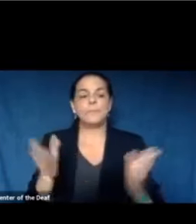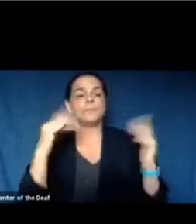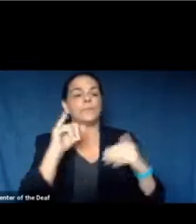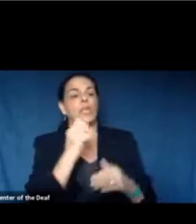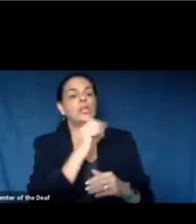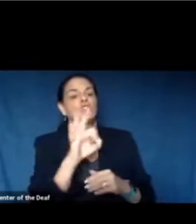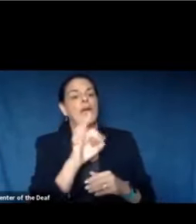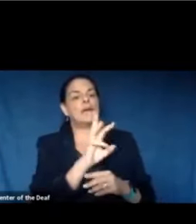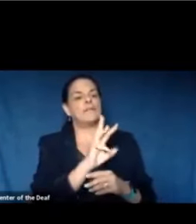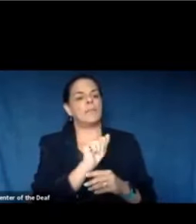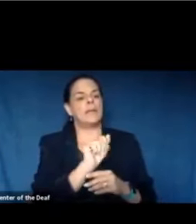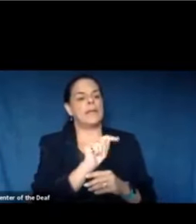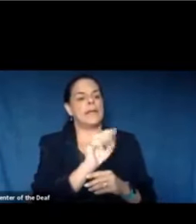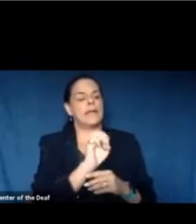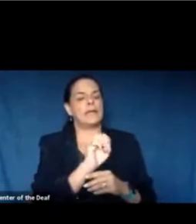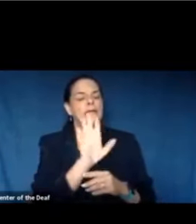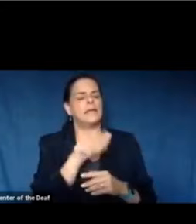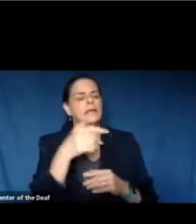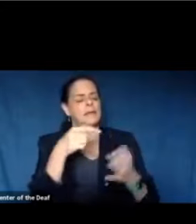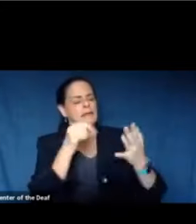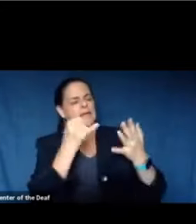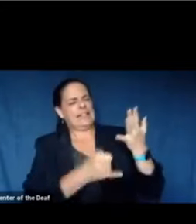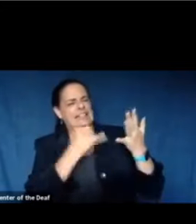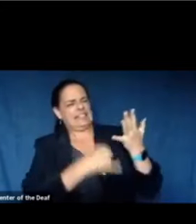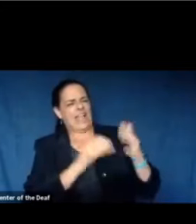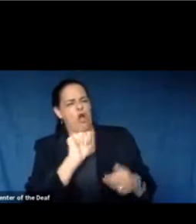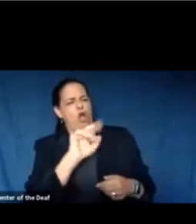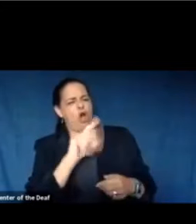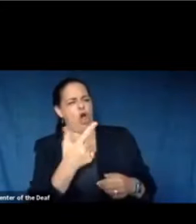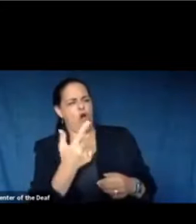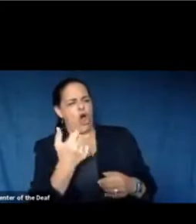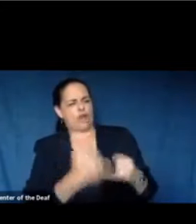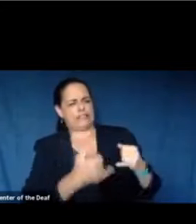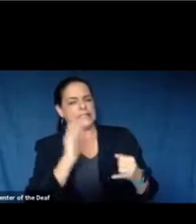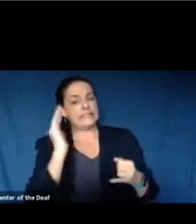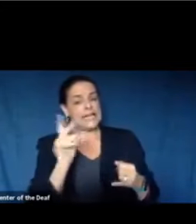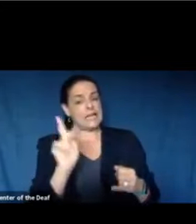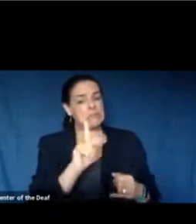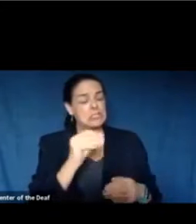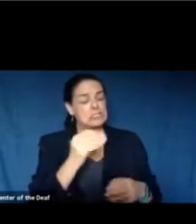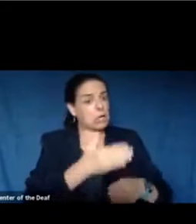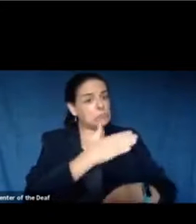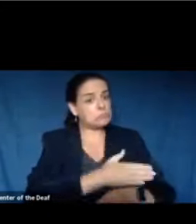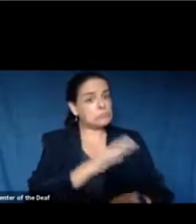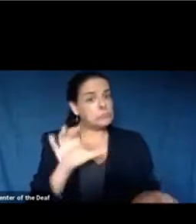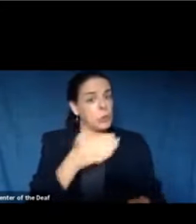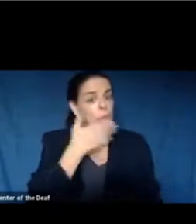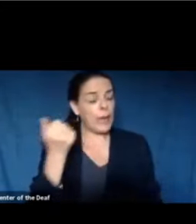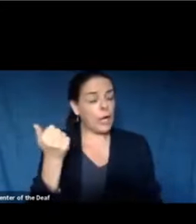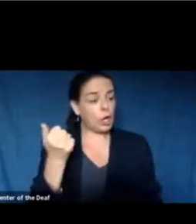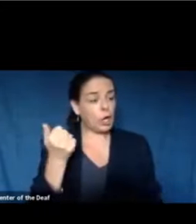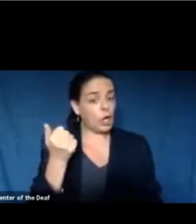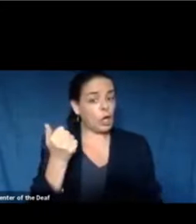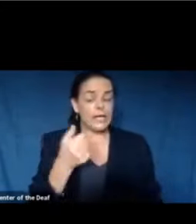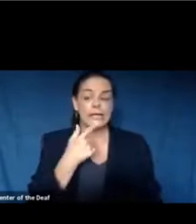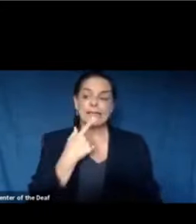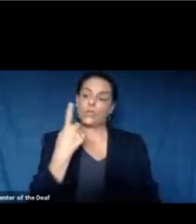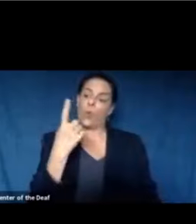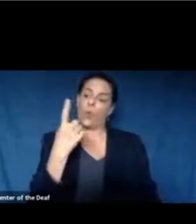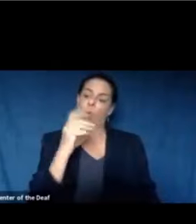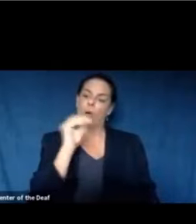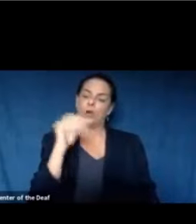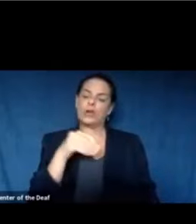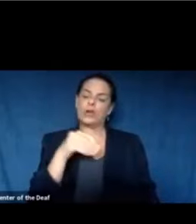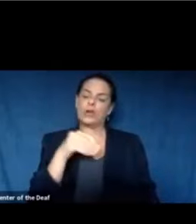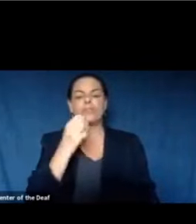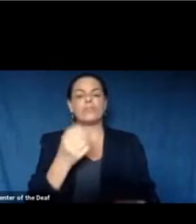from WATE, late in August, it seemed like Knox County was doing better. Sub 1% day-to-day case growth on